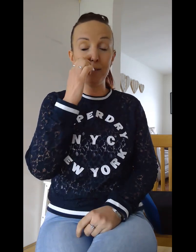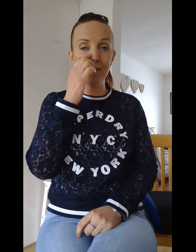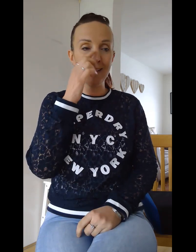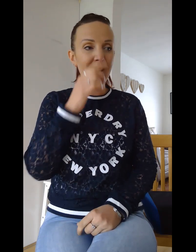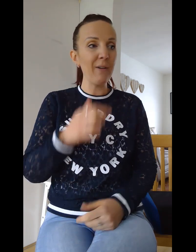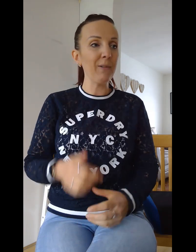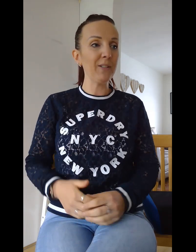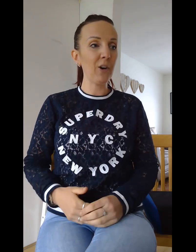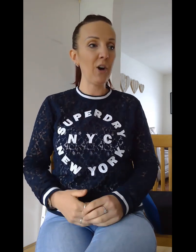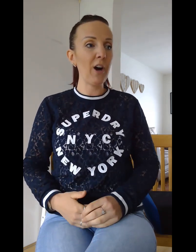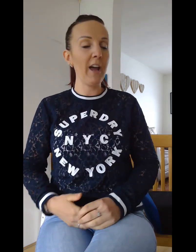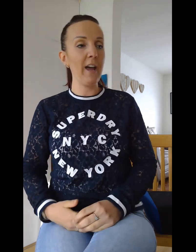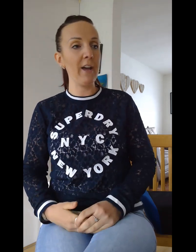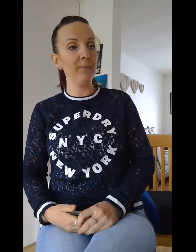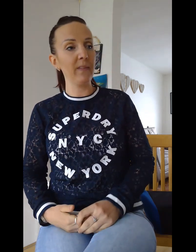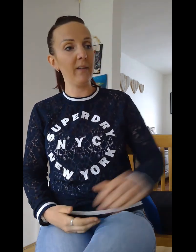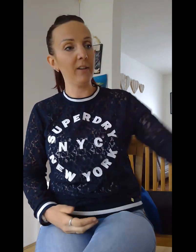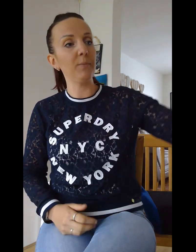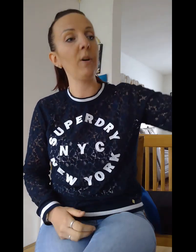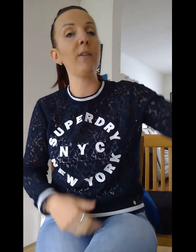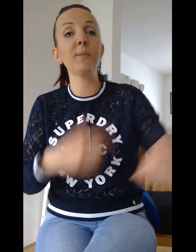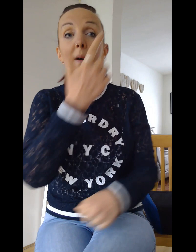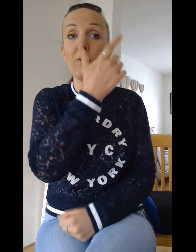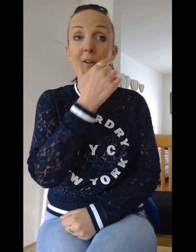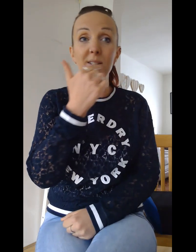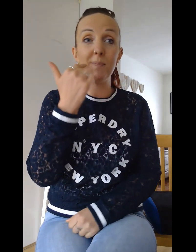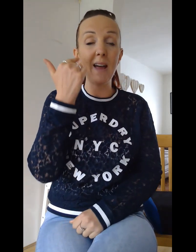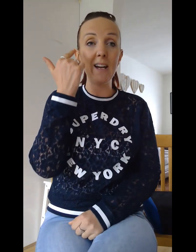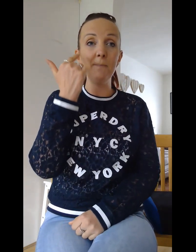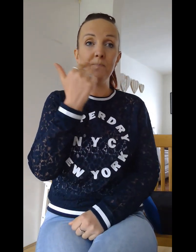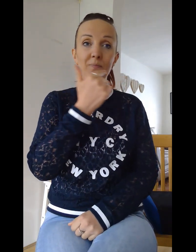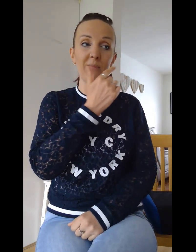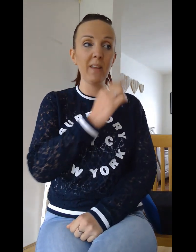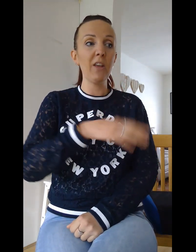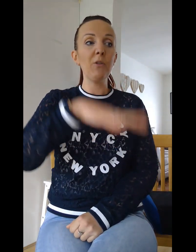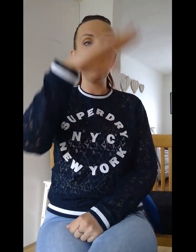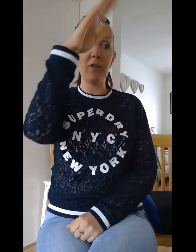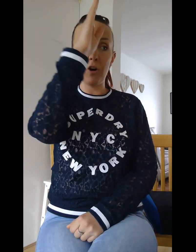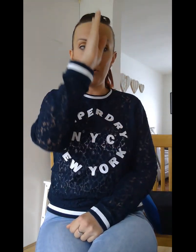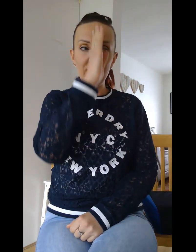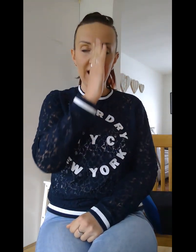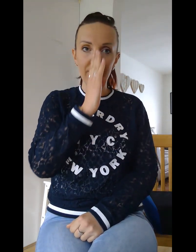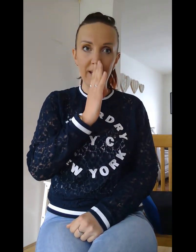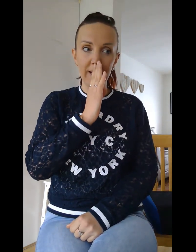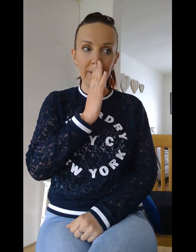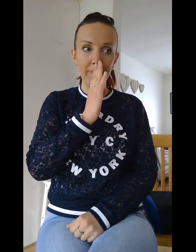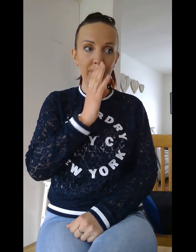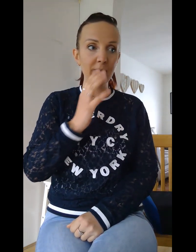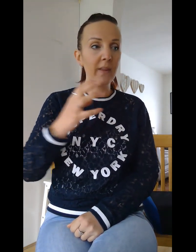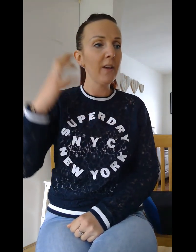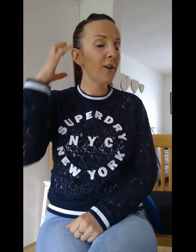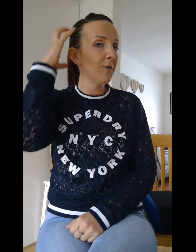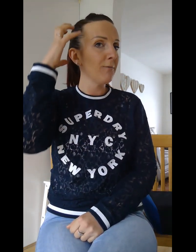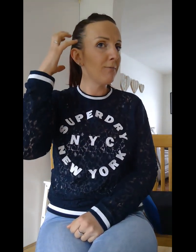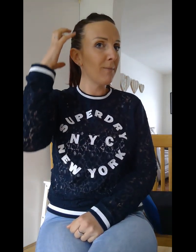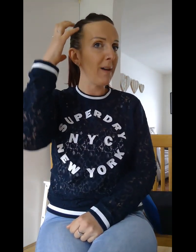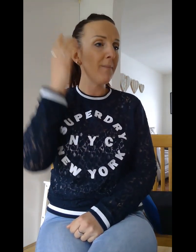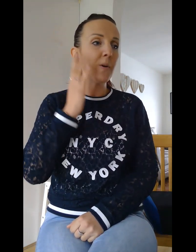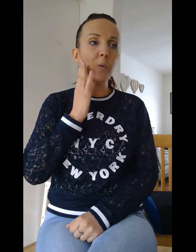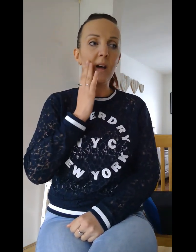Sorry. We saw, I've lost my word. Oh, we've got smiling, we've got unhappy. Remember